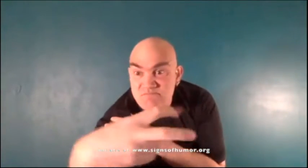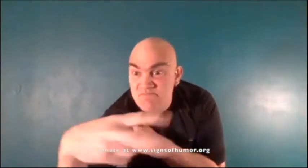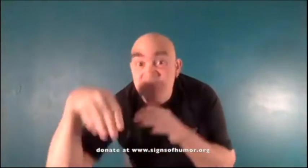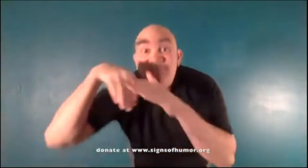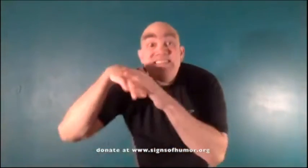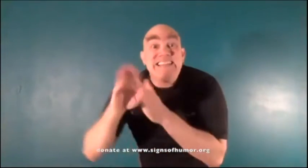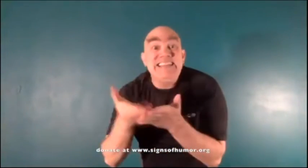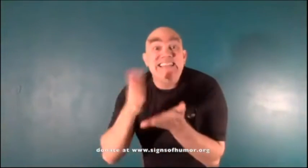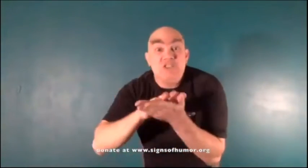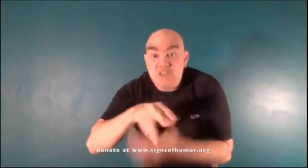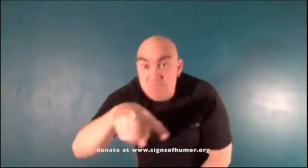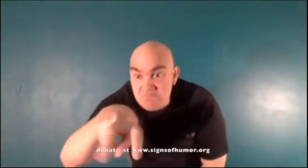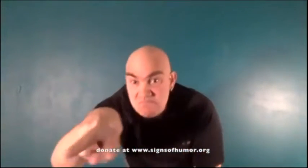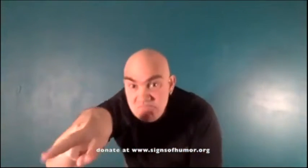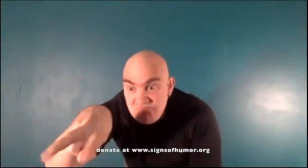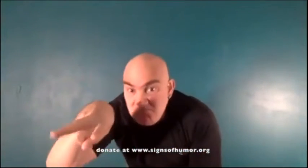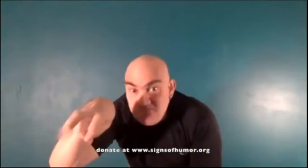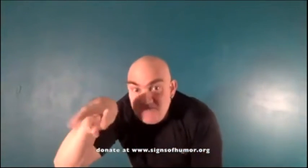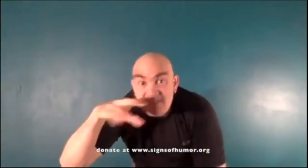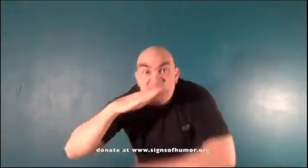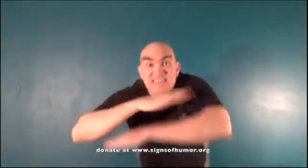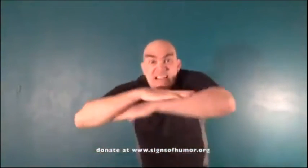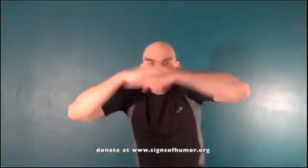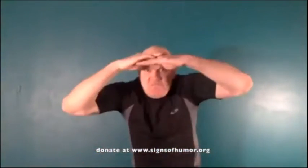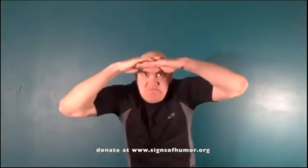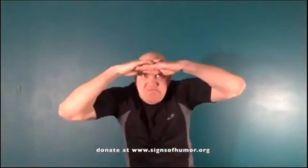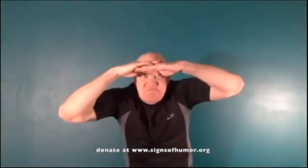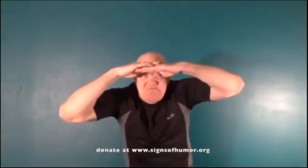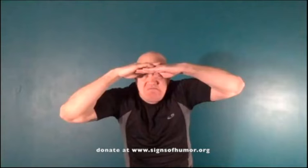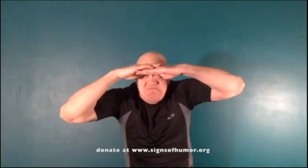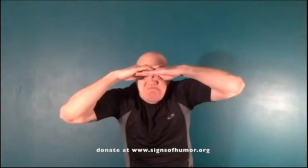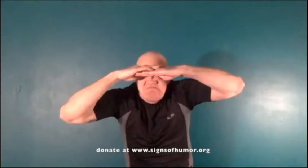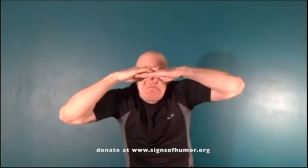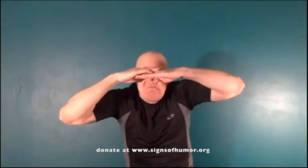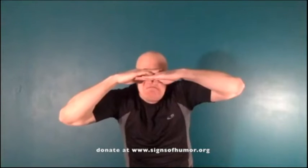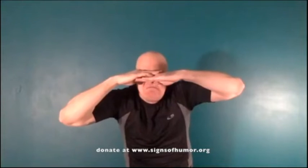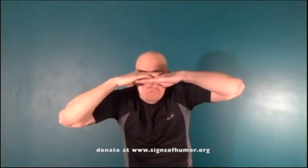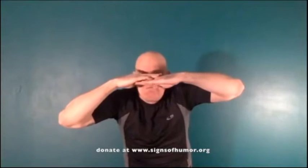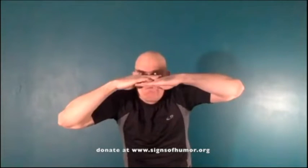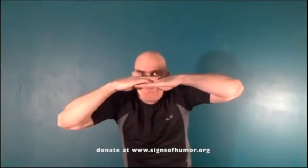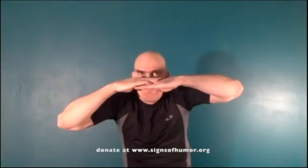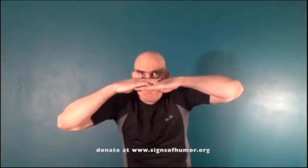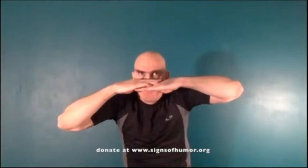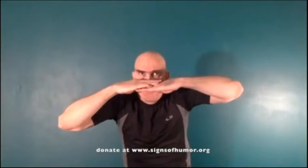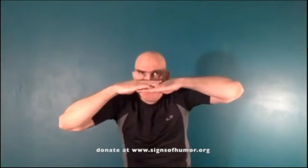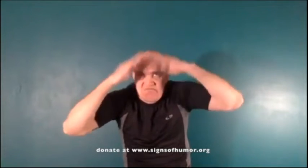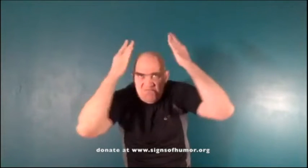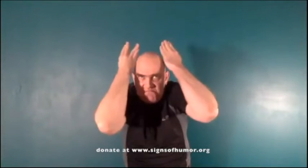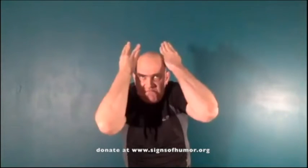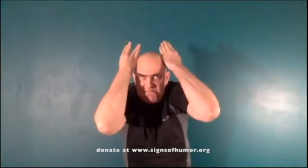the eyes. This cat has gone next level bonkers. And if you remember the old Marines commercials where they come out of the water